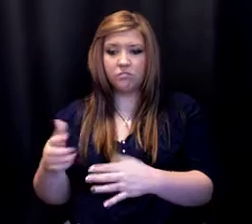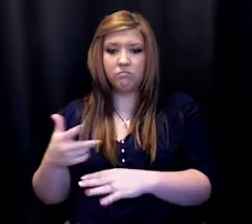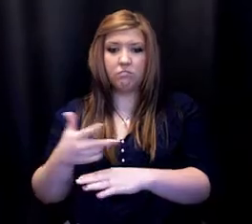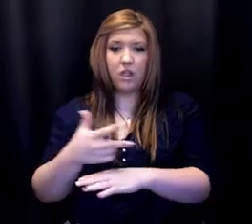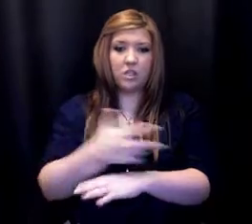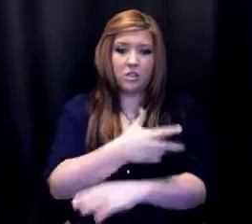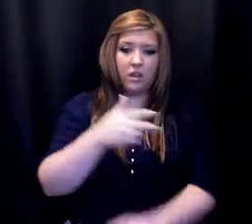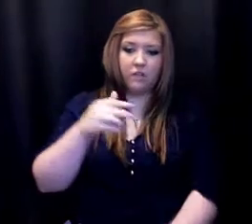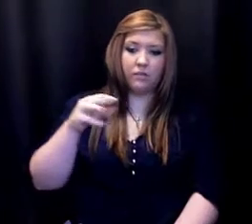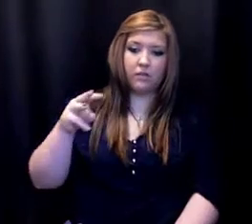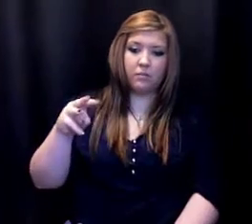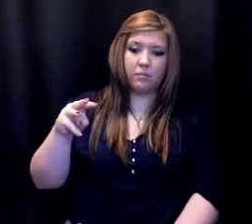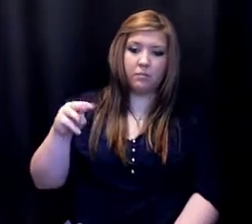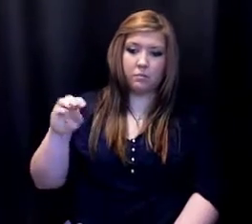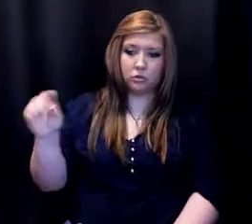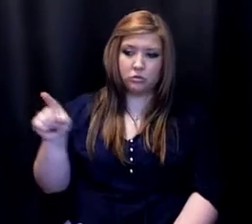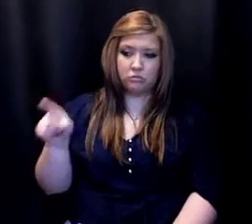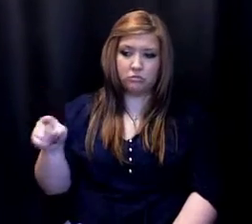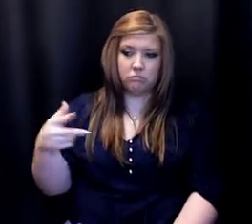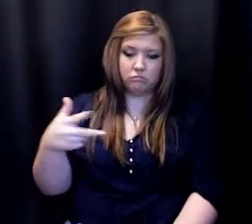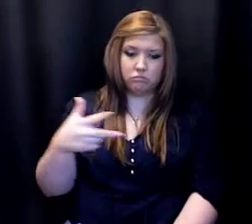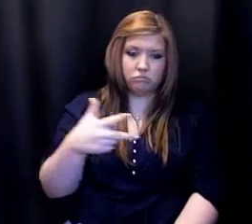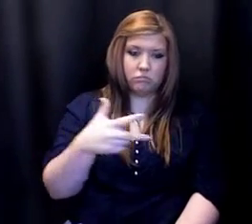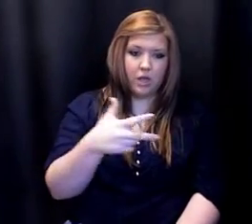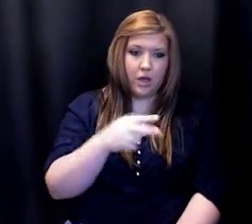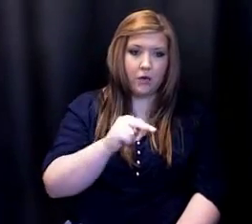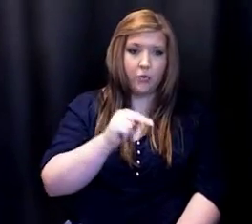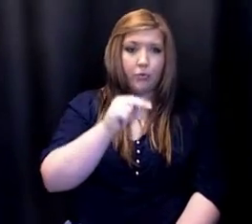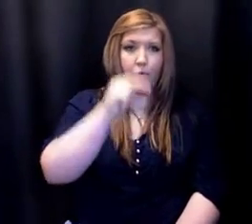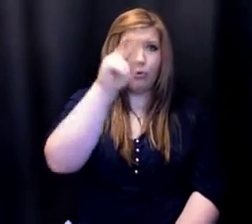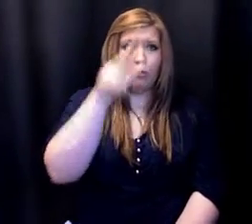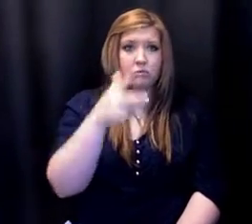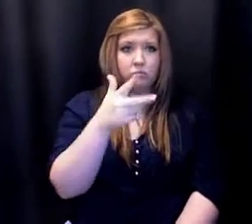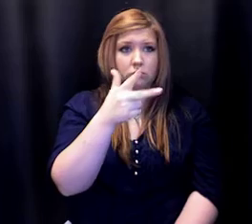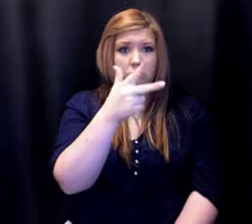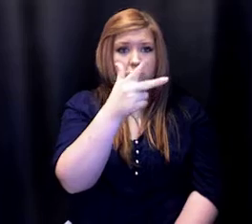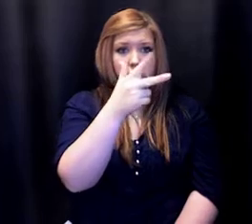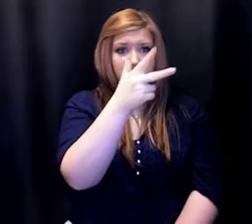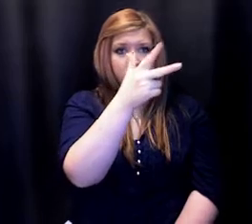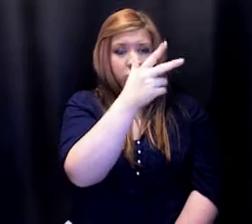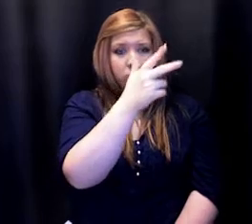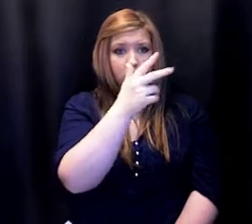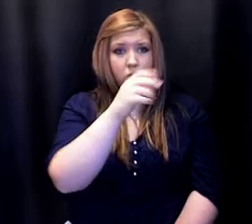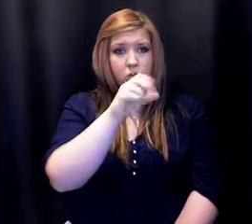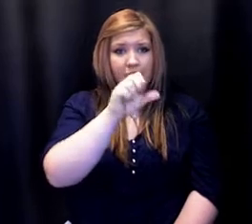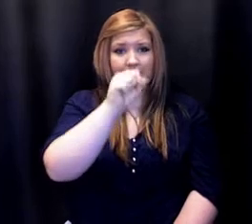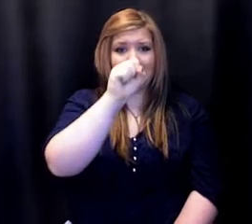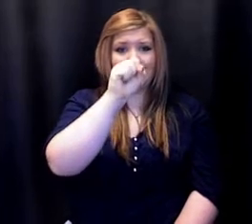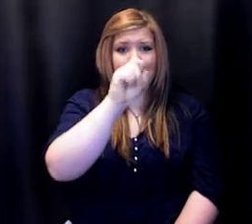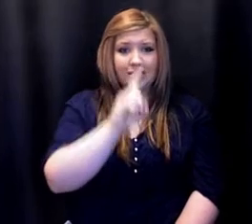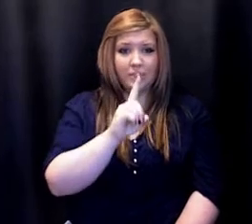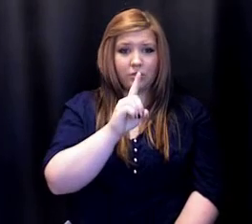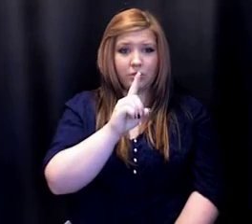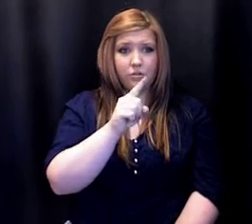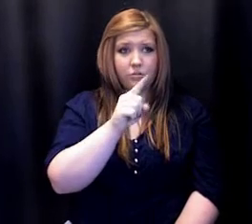north, going up toward South Dakota, where then we would head west and head